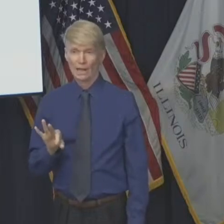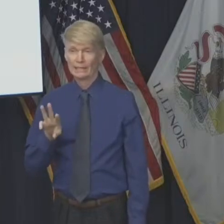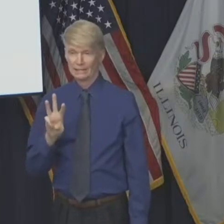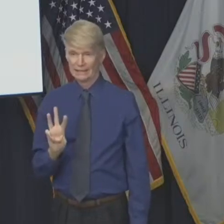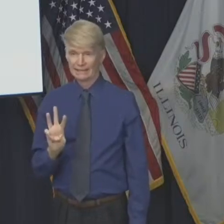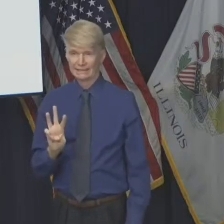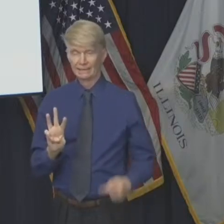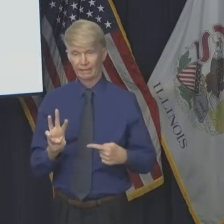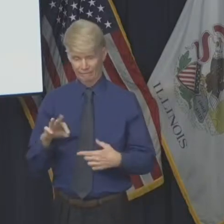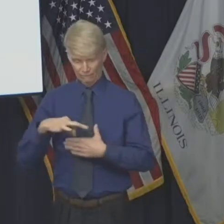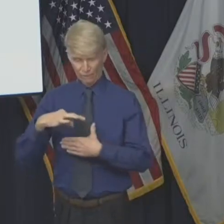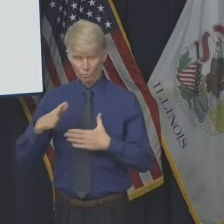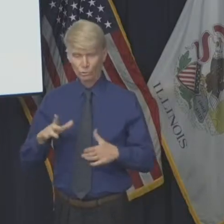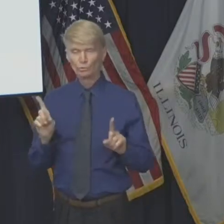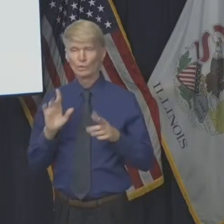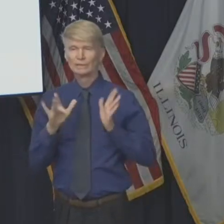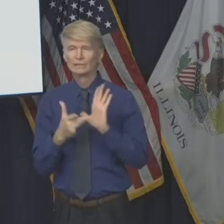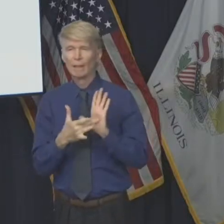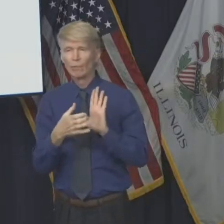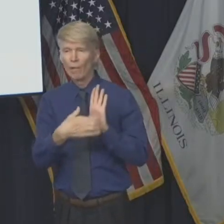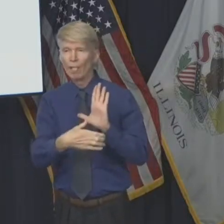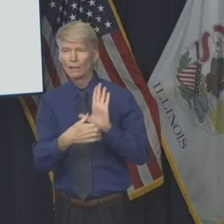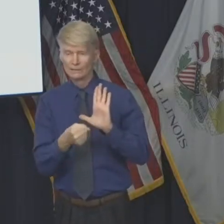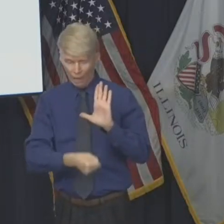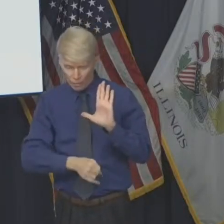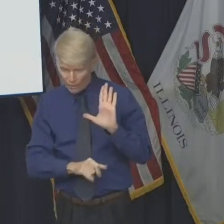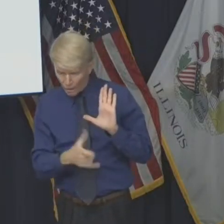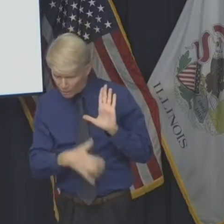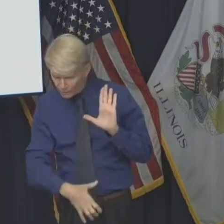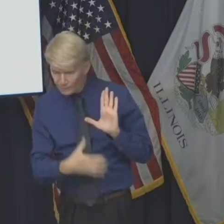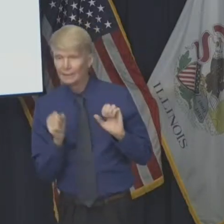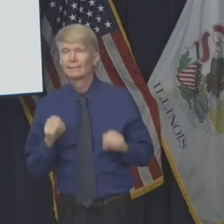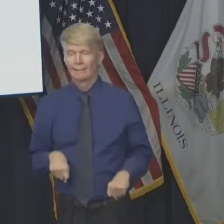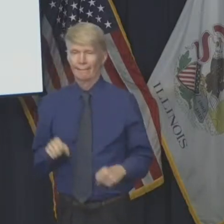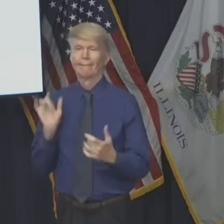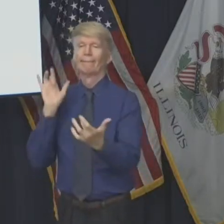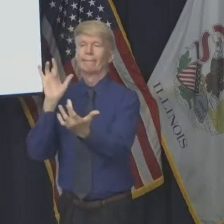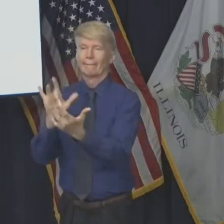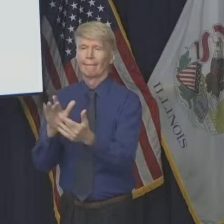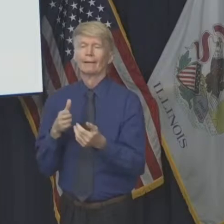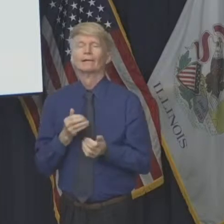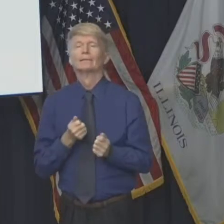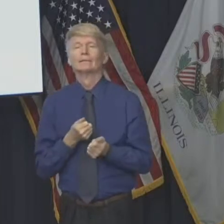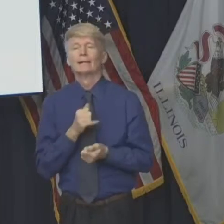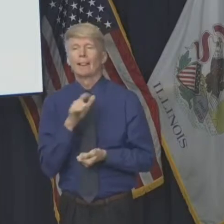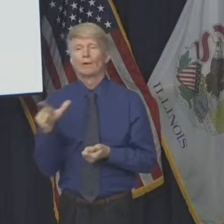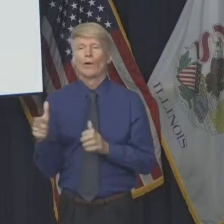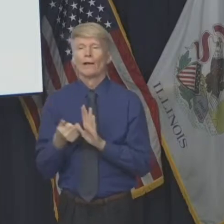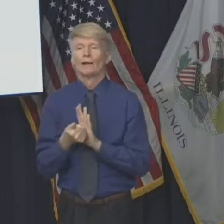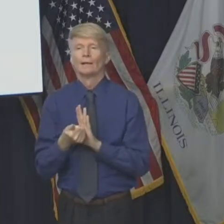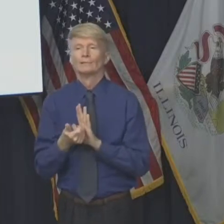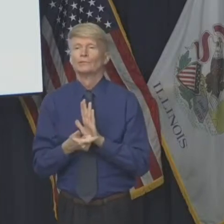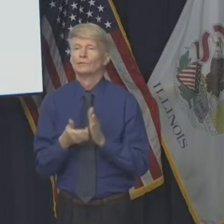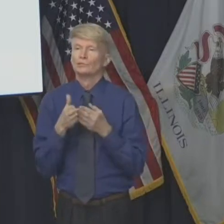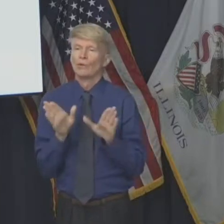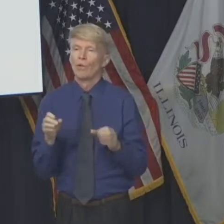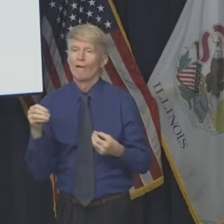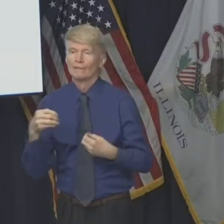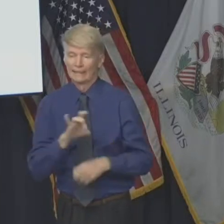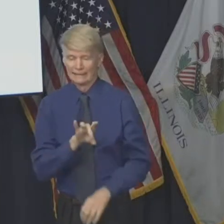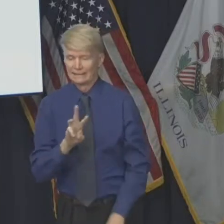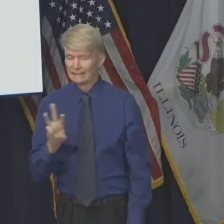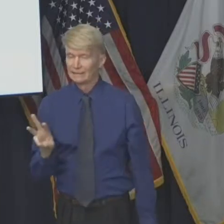866-536-3496. Voters in Central and Southern Illinois can reach the Illinois Attorney General's Office at